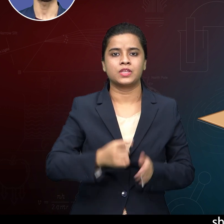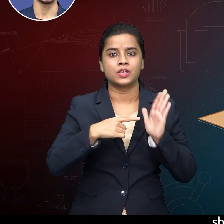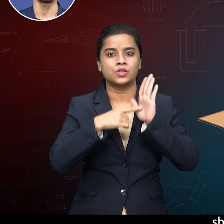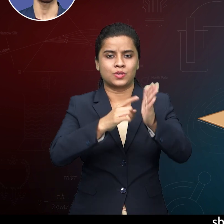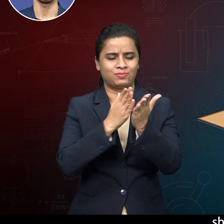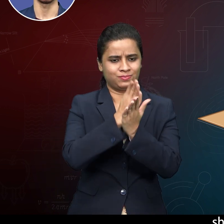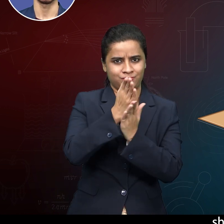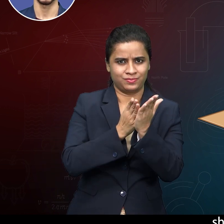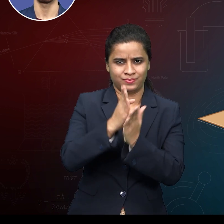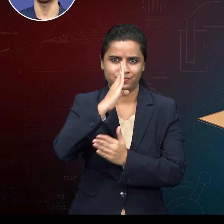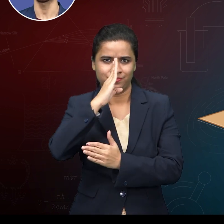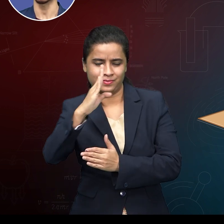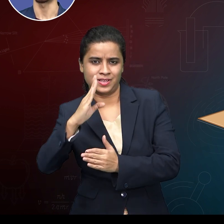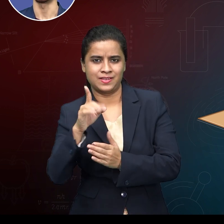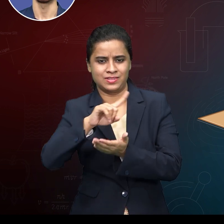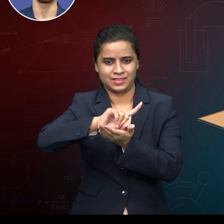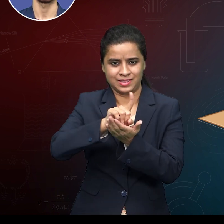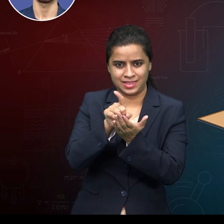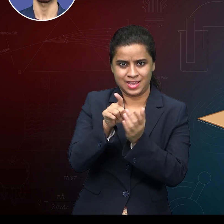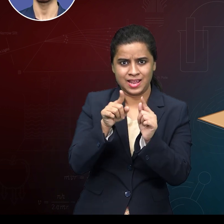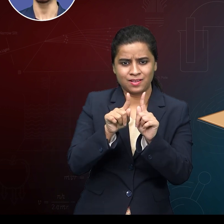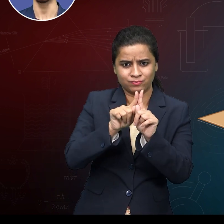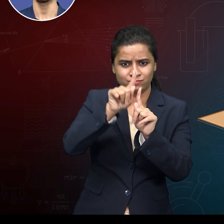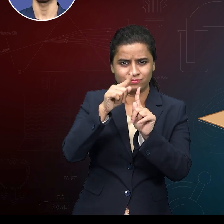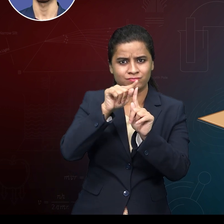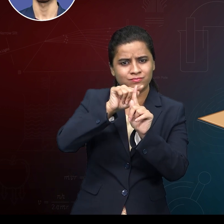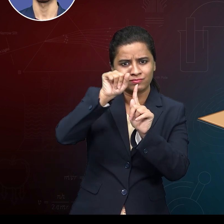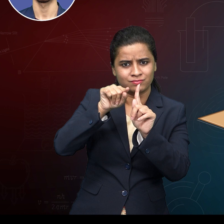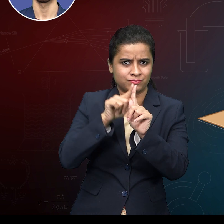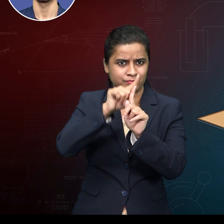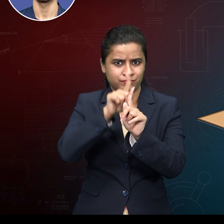Show the direction with an arrow.